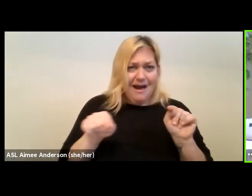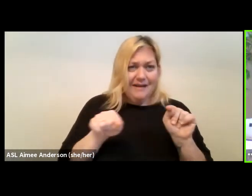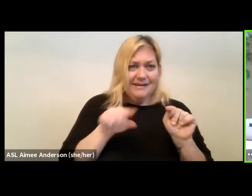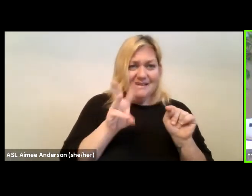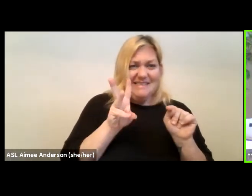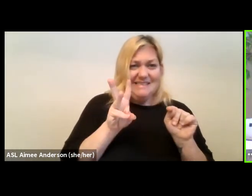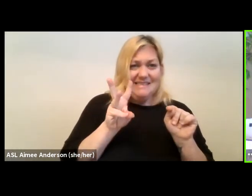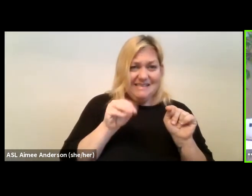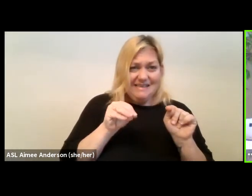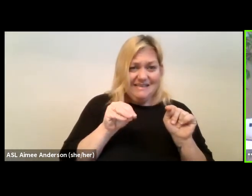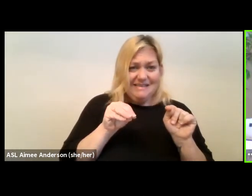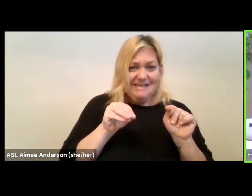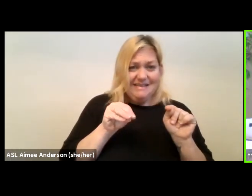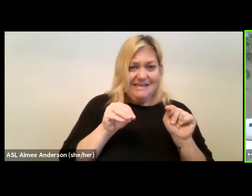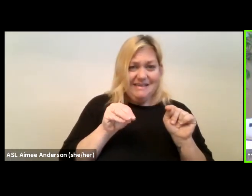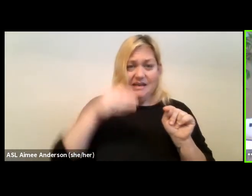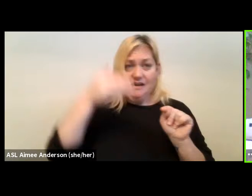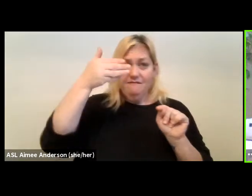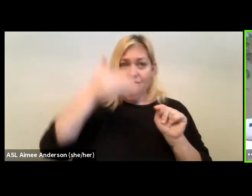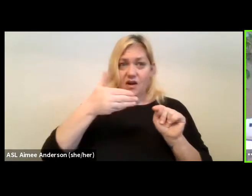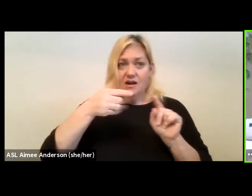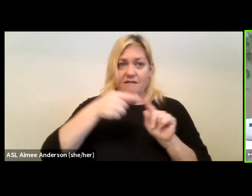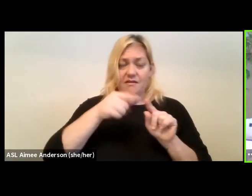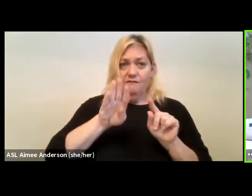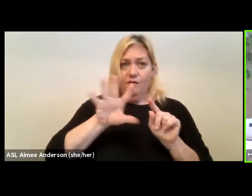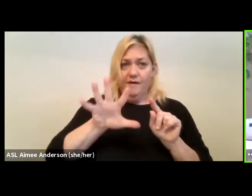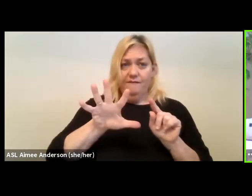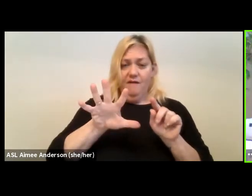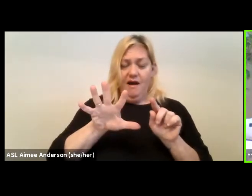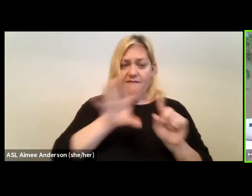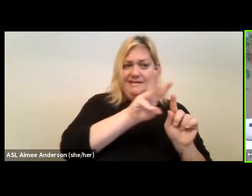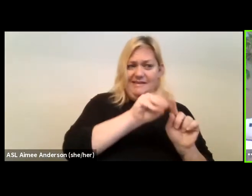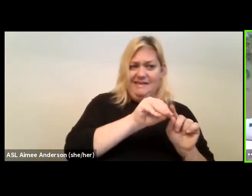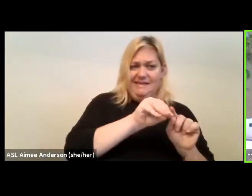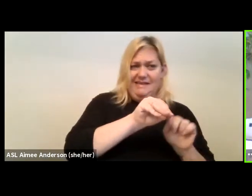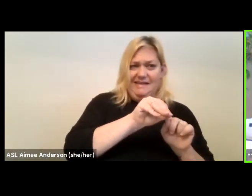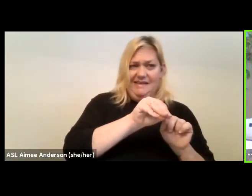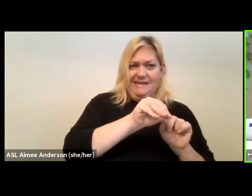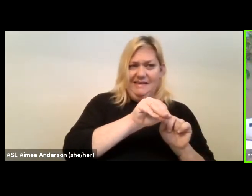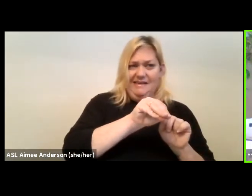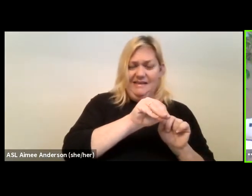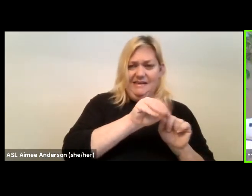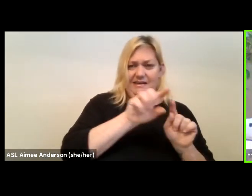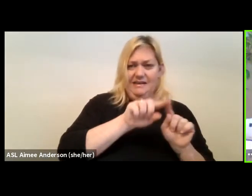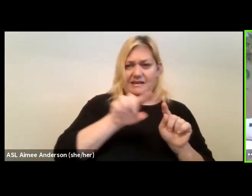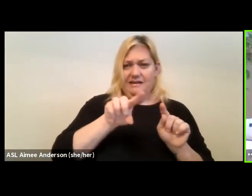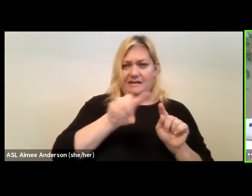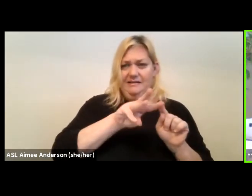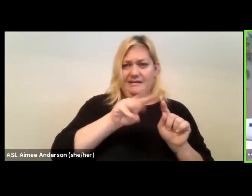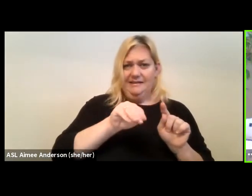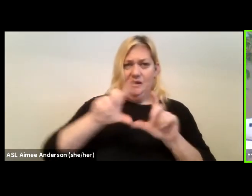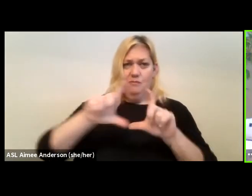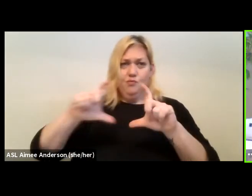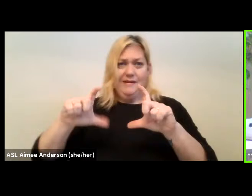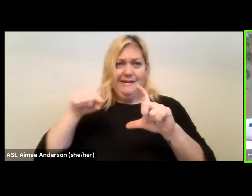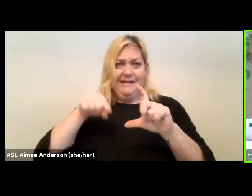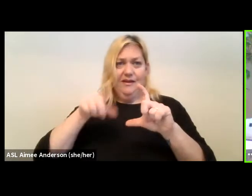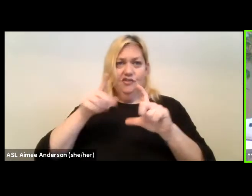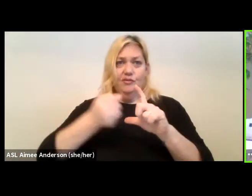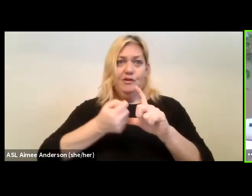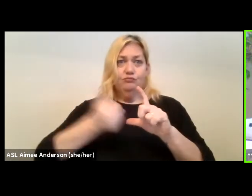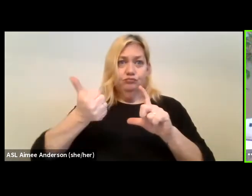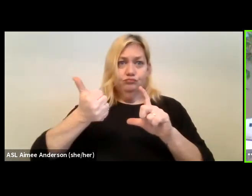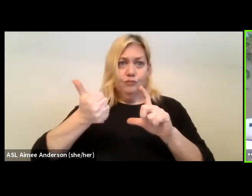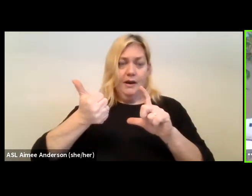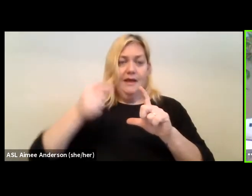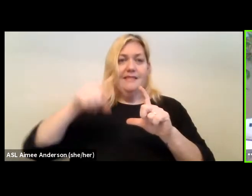60 right in front of 45, 60 and then the 60 spelled out and the 60 in parentheses should be stricken out. That was